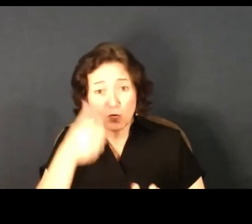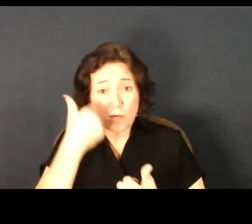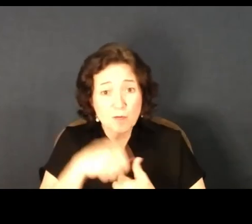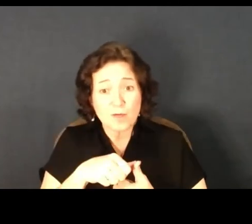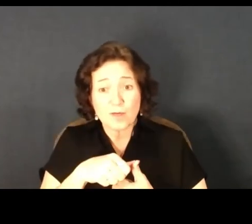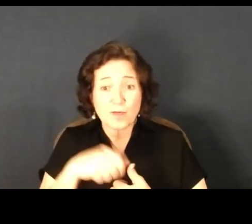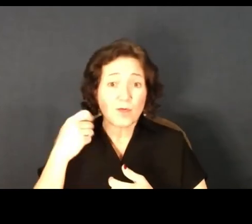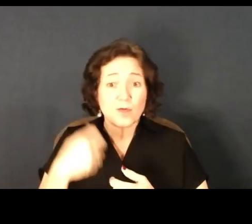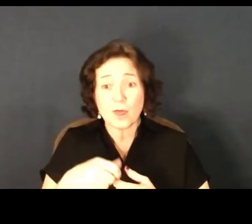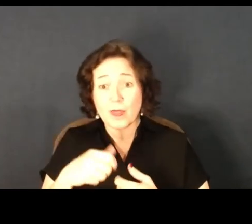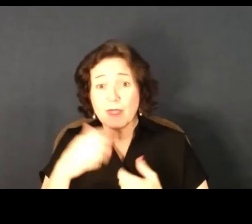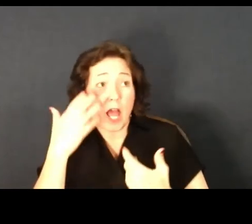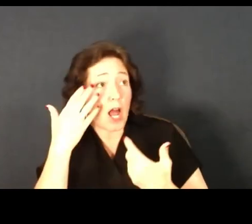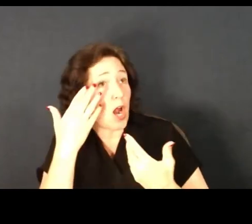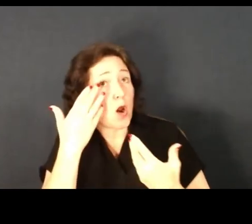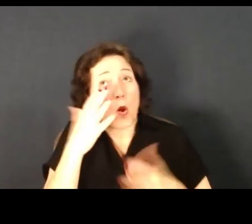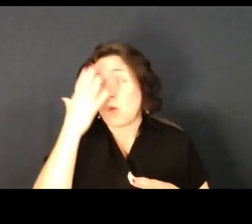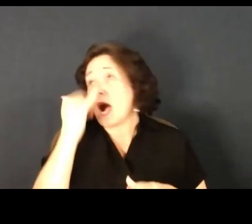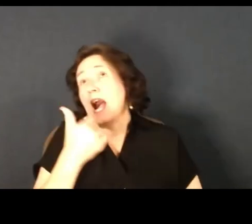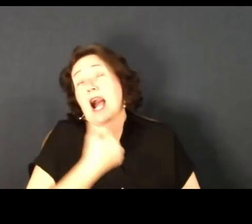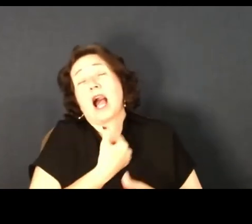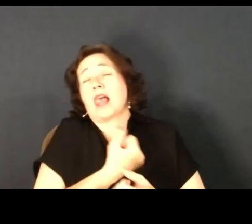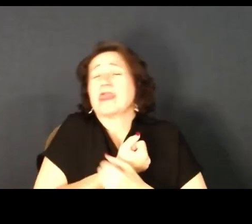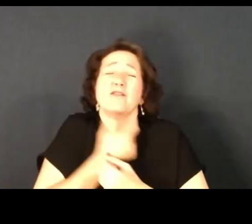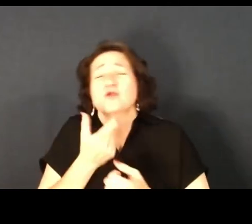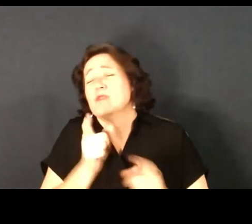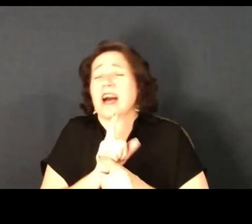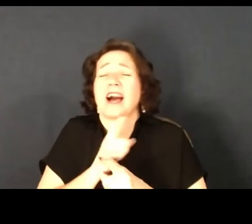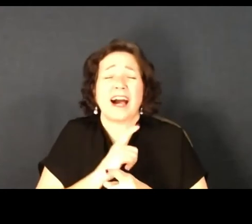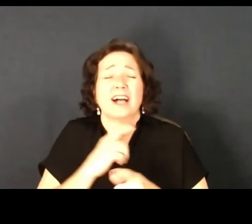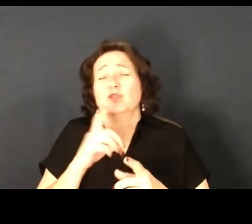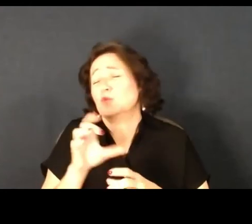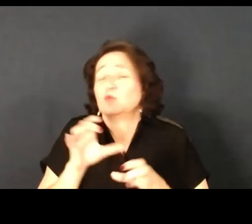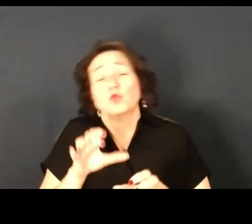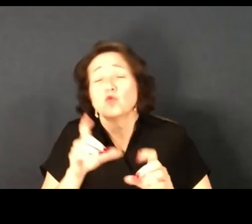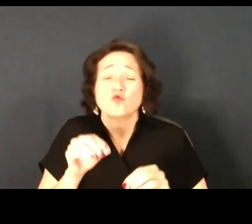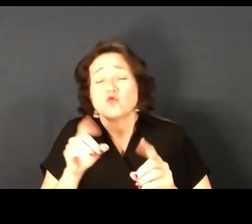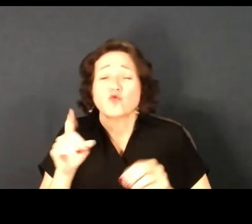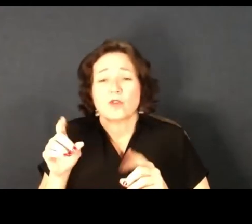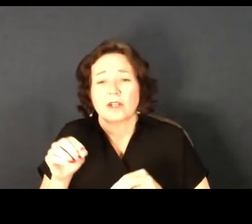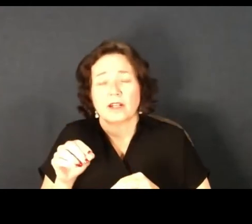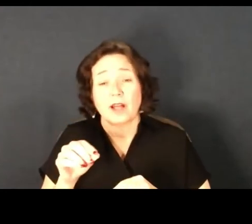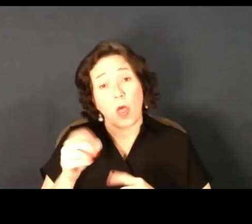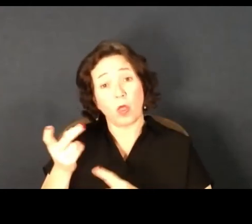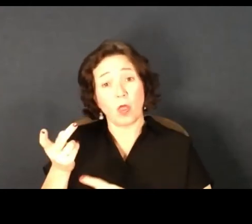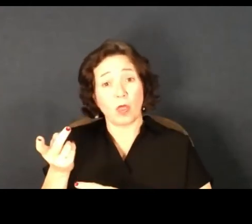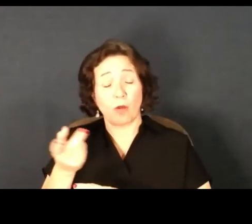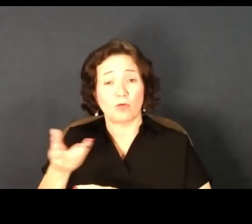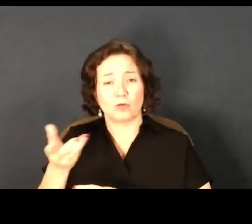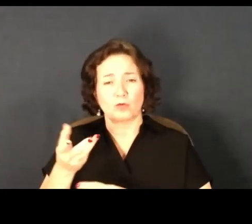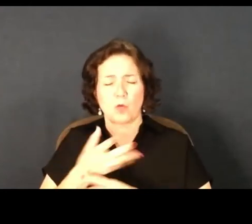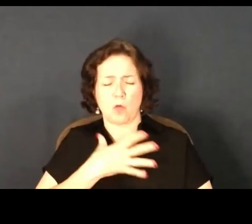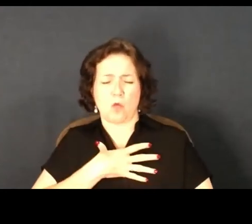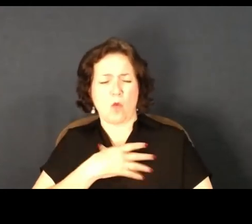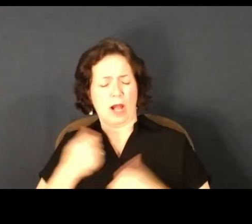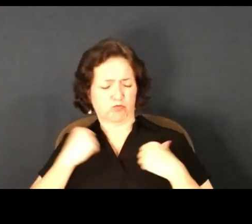Don't know why I love you like I do. They wore white sport coats